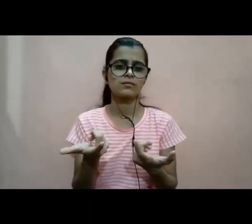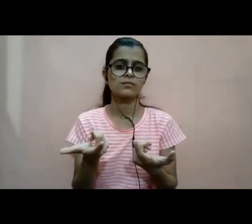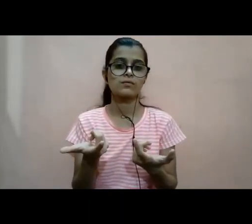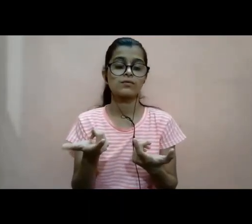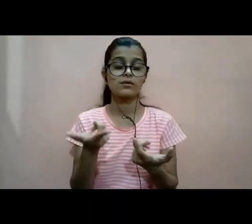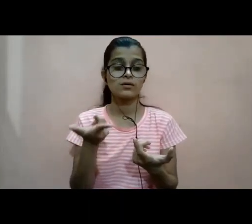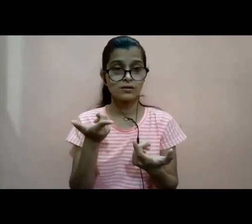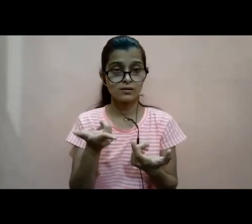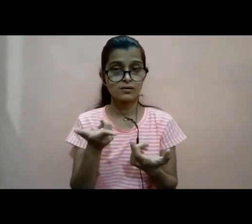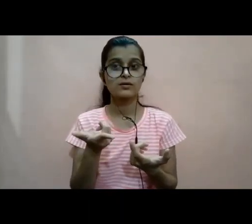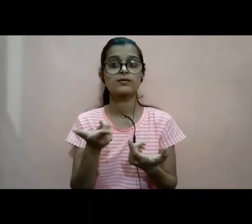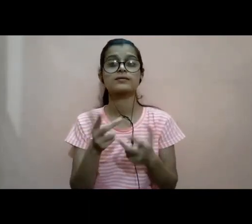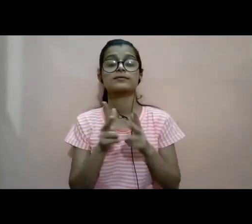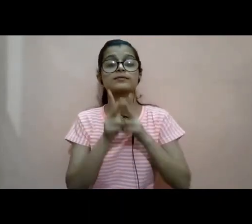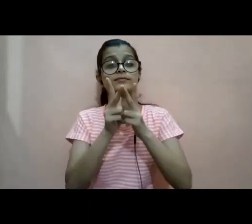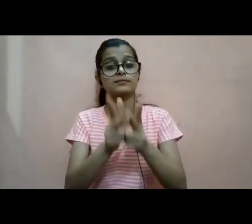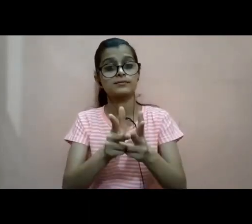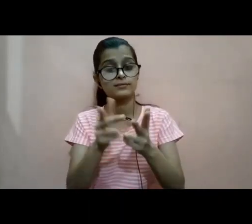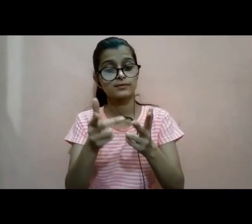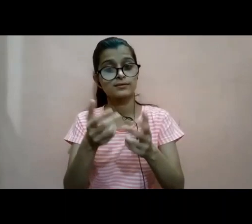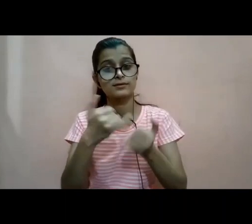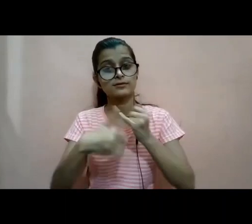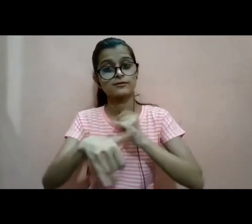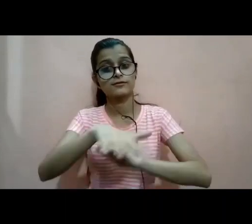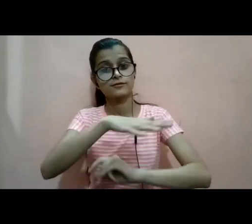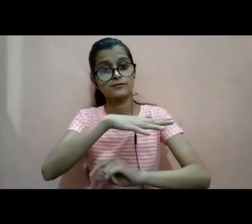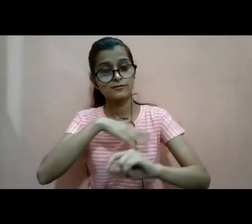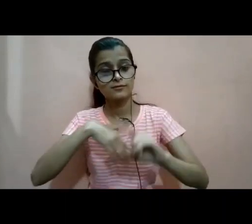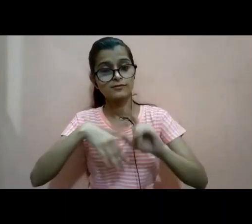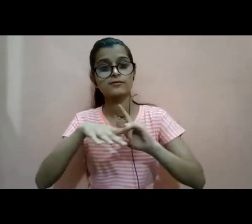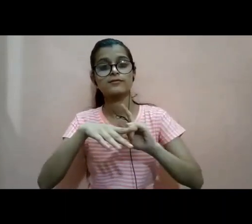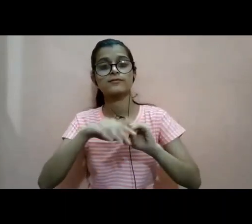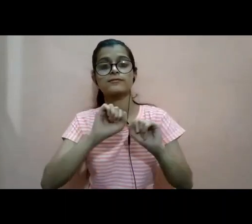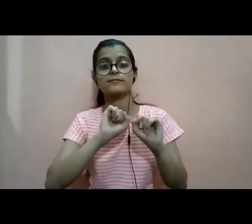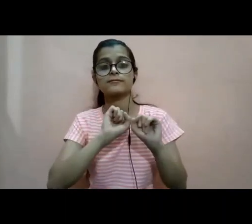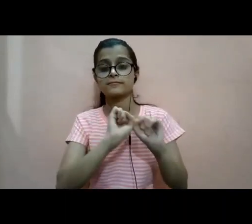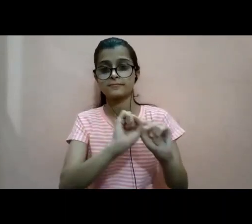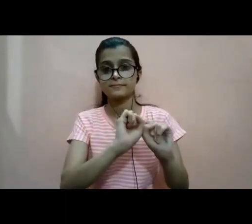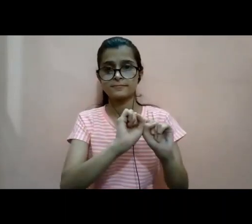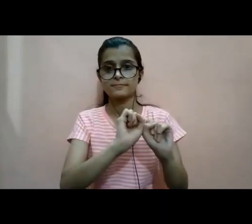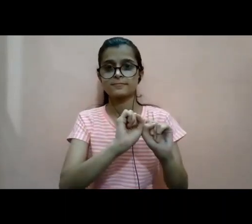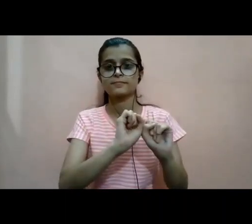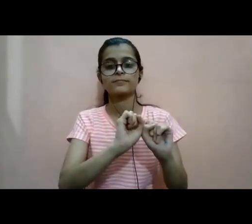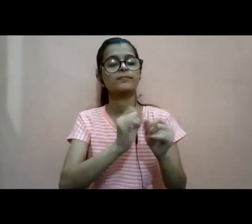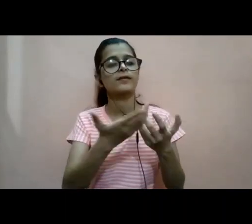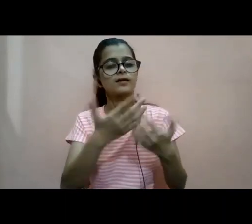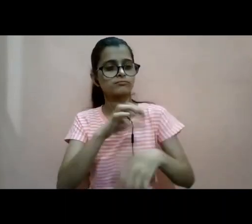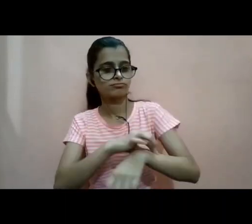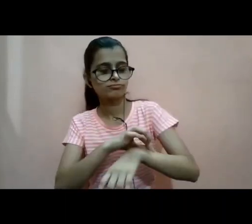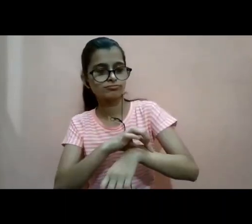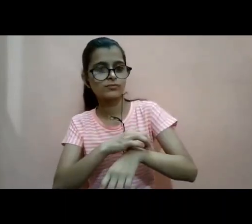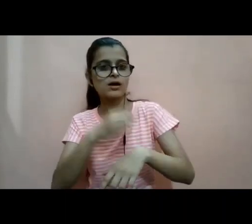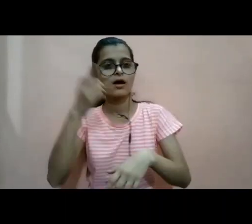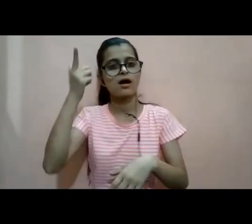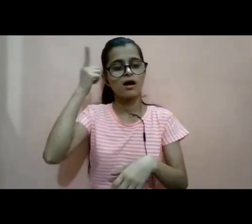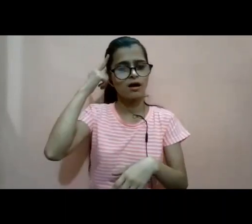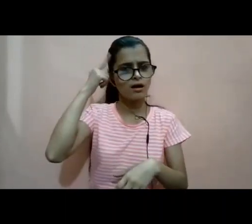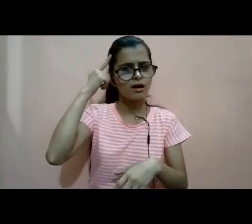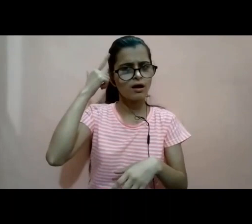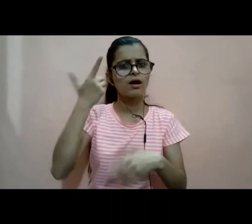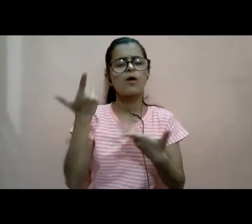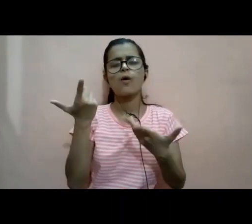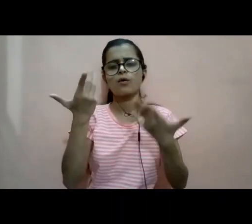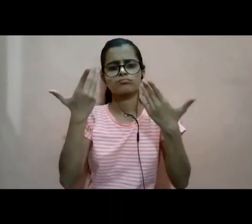short, society gets under our skin, in our heads, and it floods our